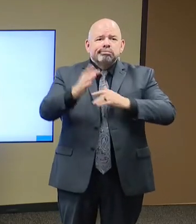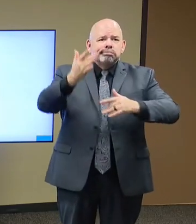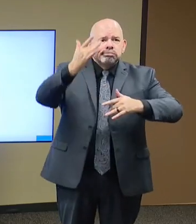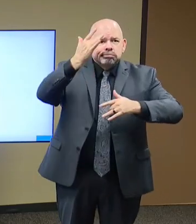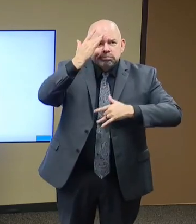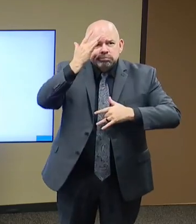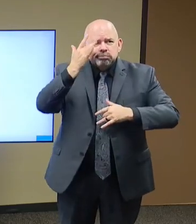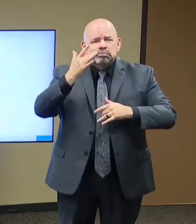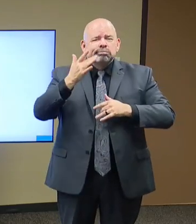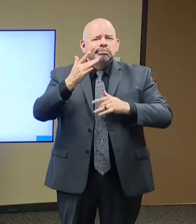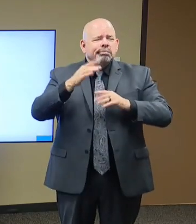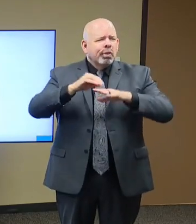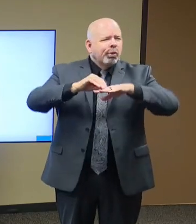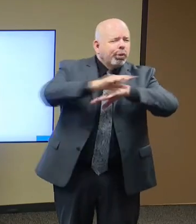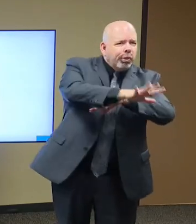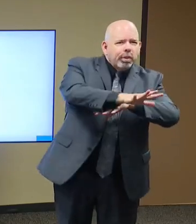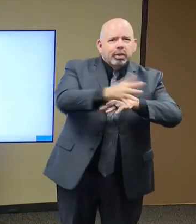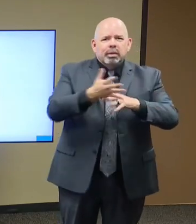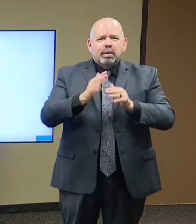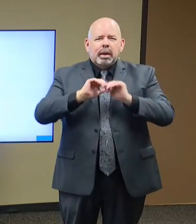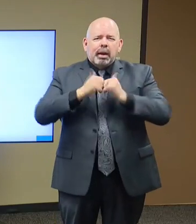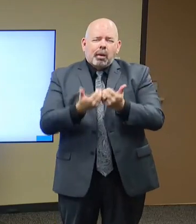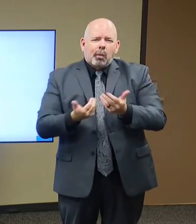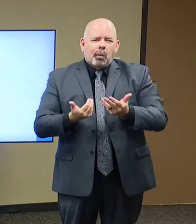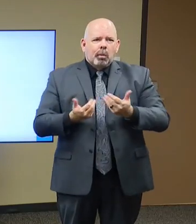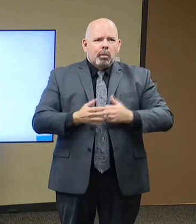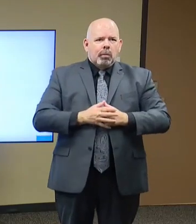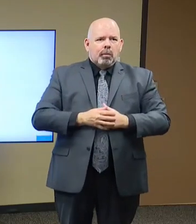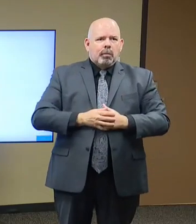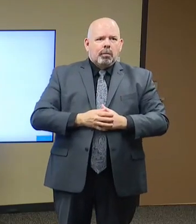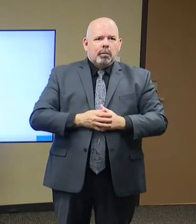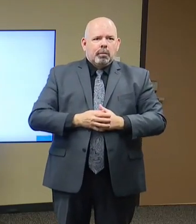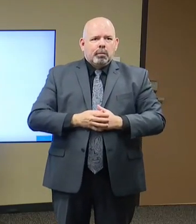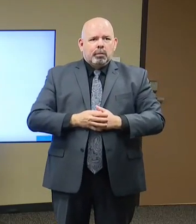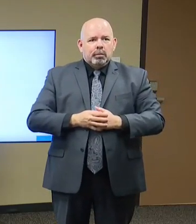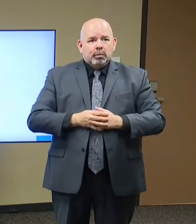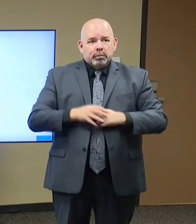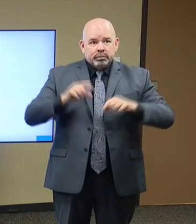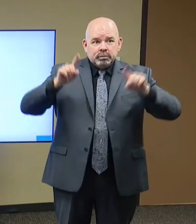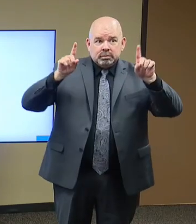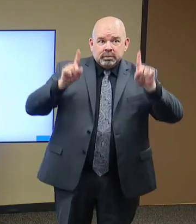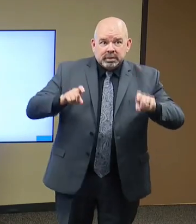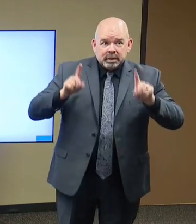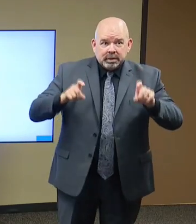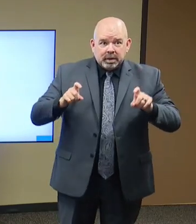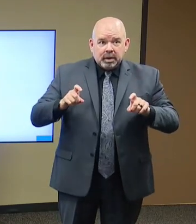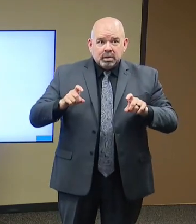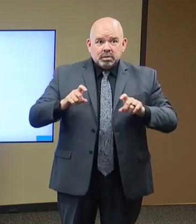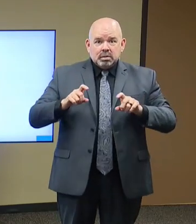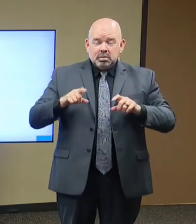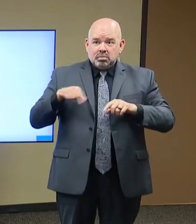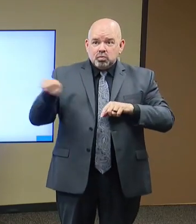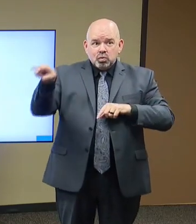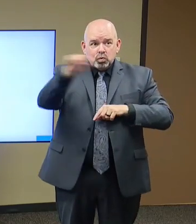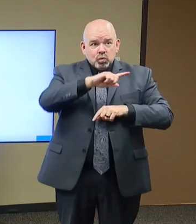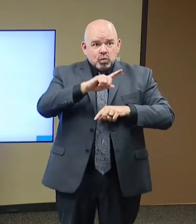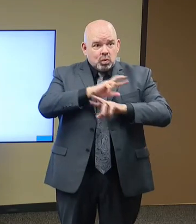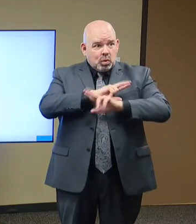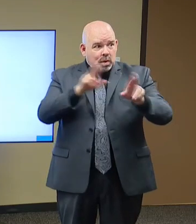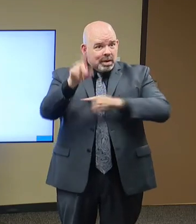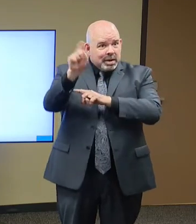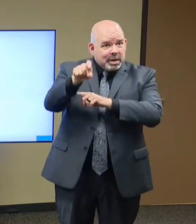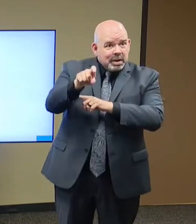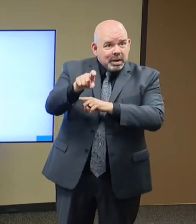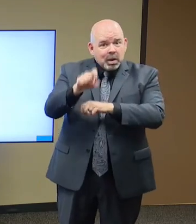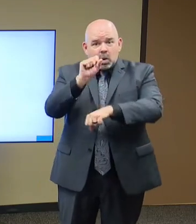access training. And, are tests ready available for essential personnel? Are there adequate supplies of some of